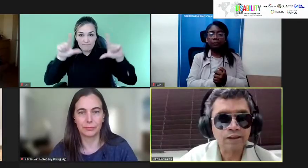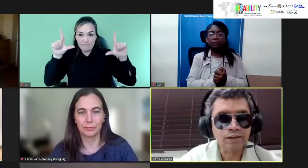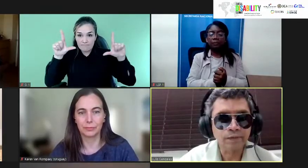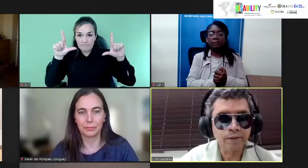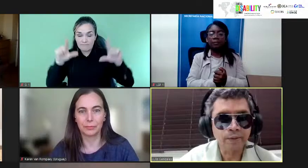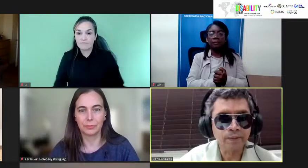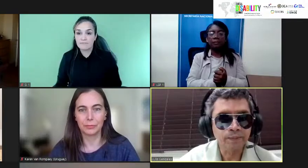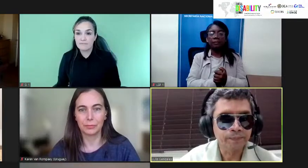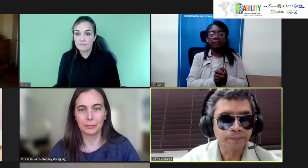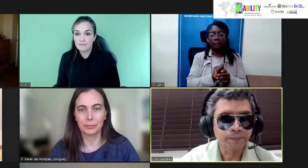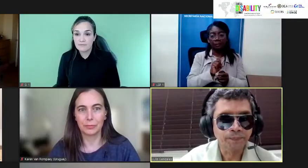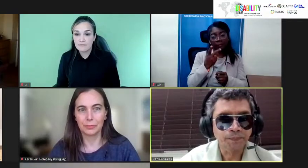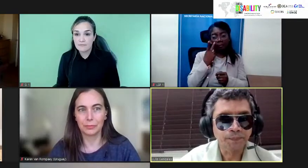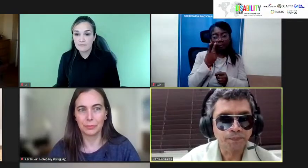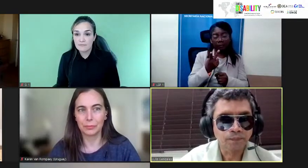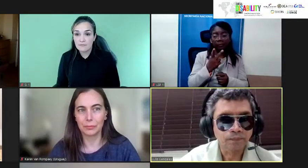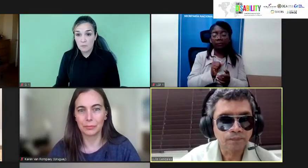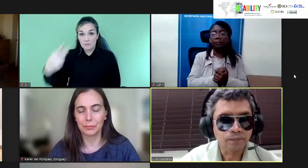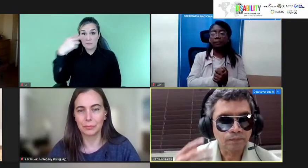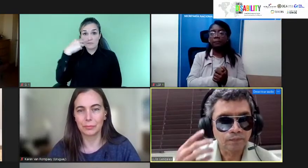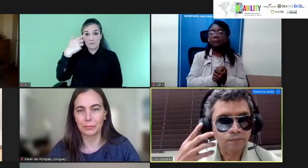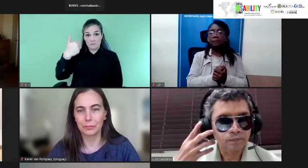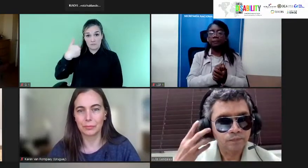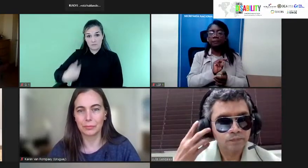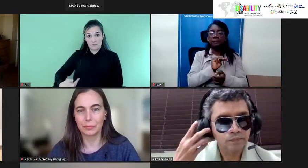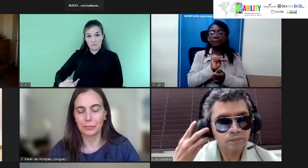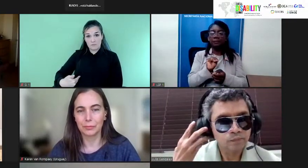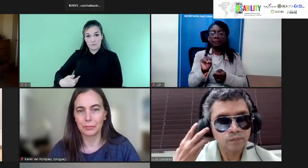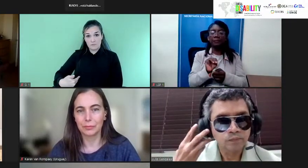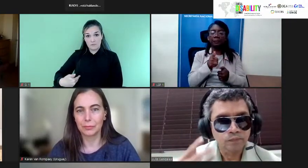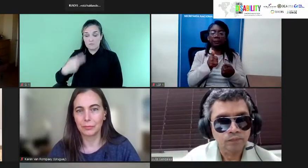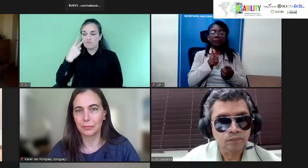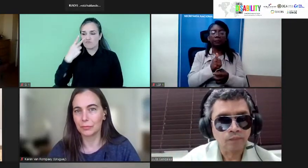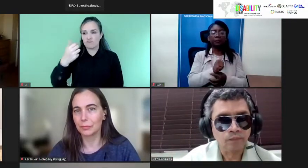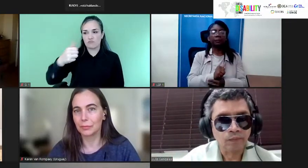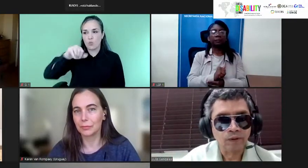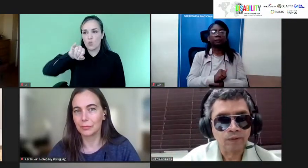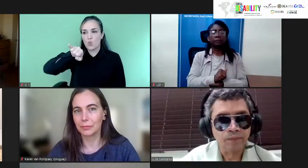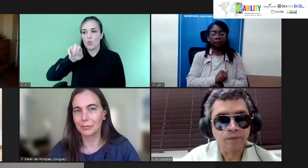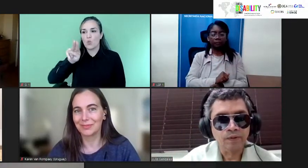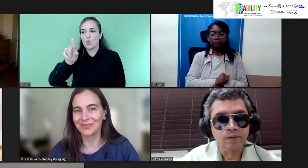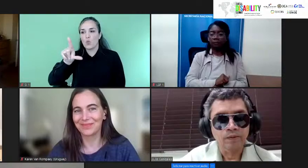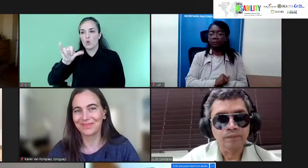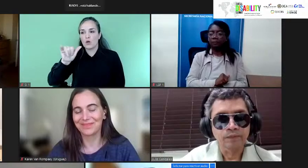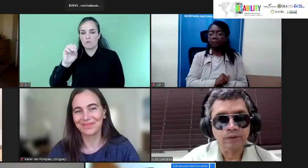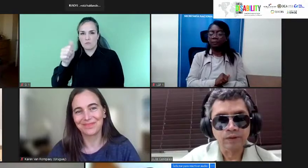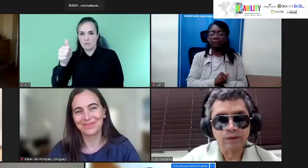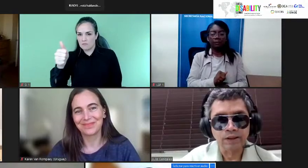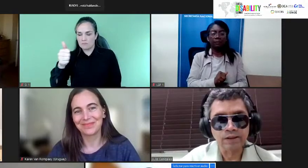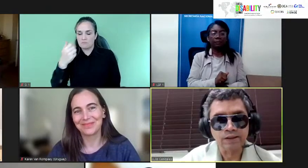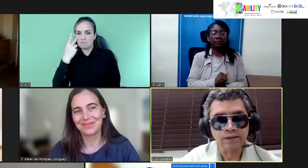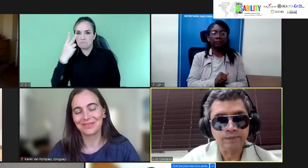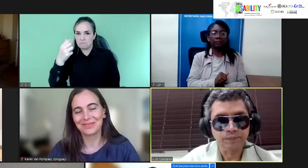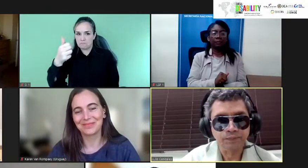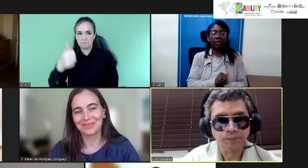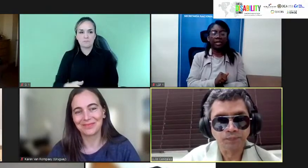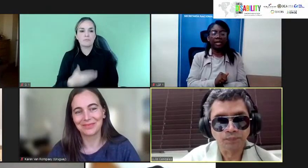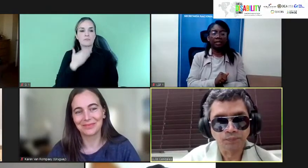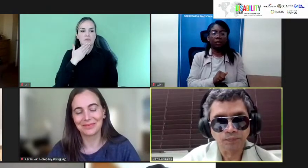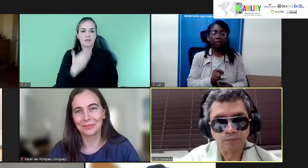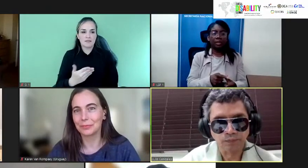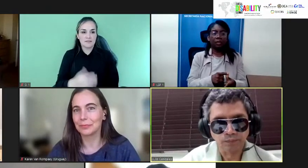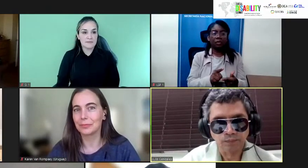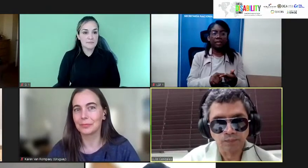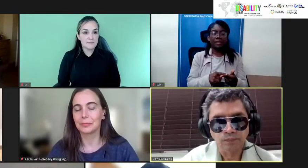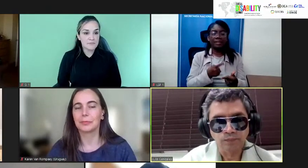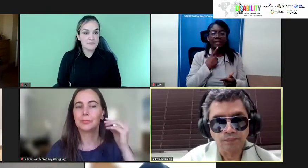she can turn on her camera mario can we see that can you see me yes i see you well